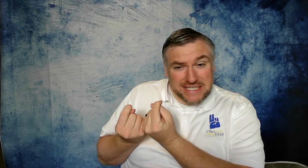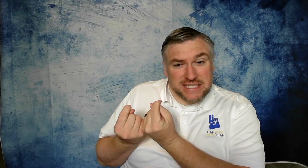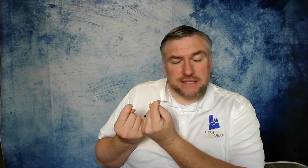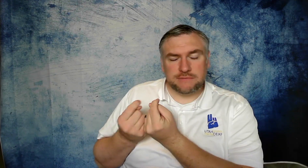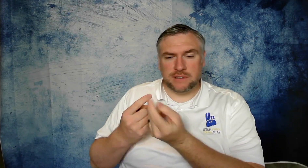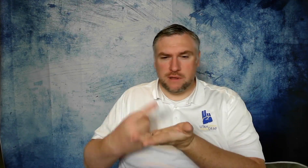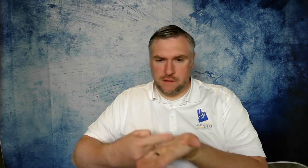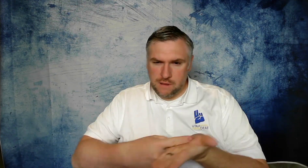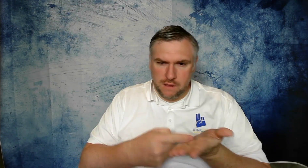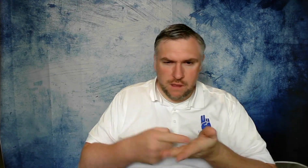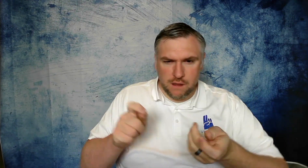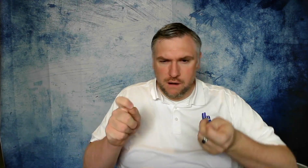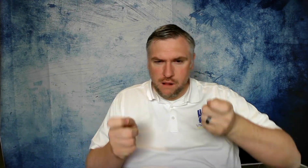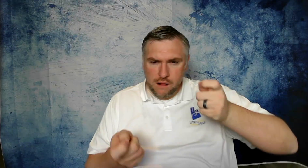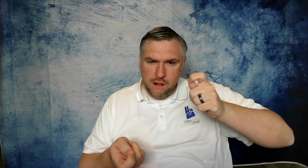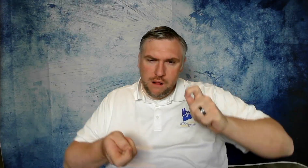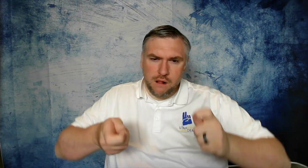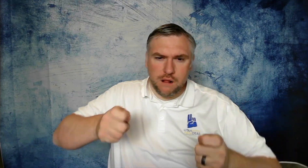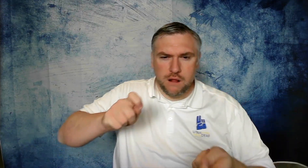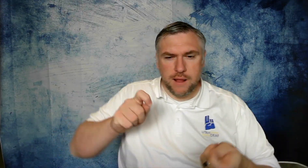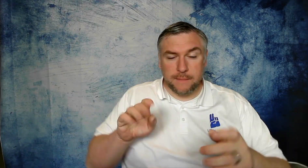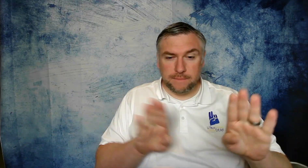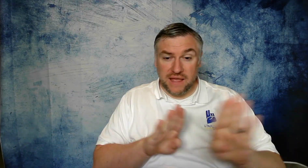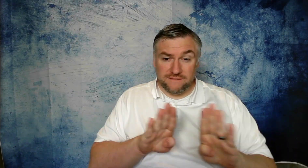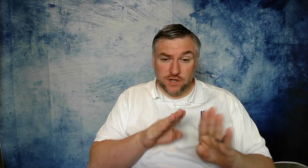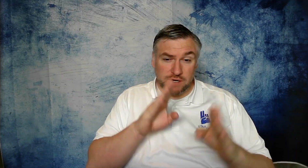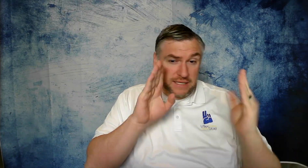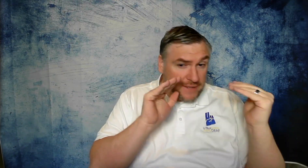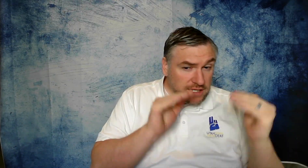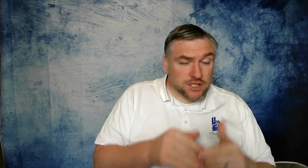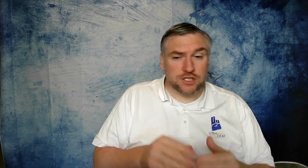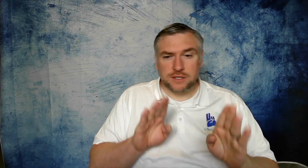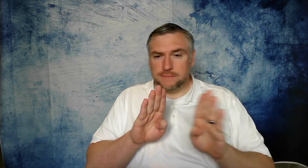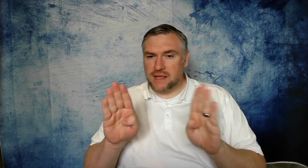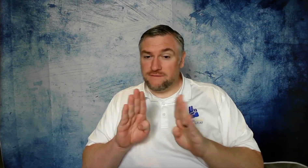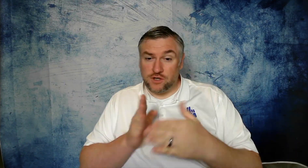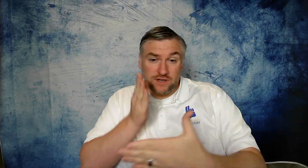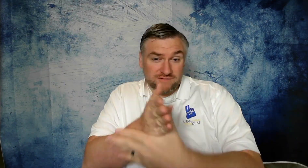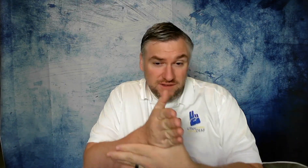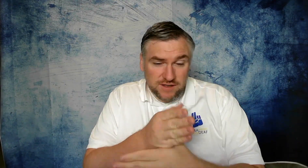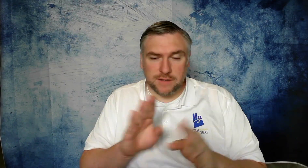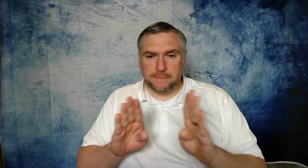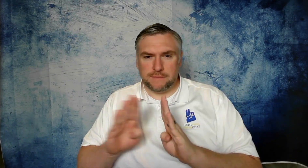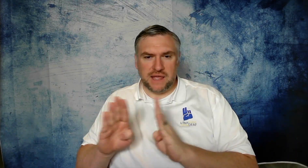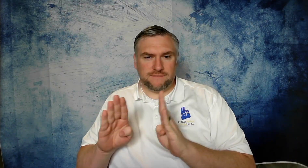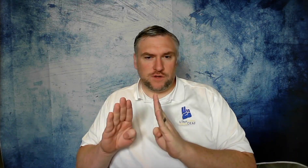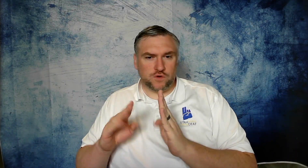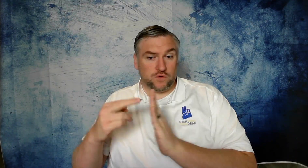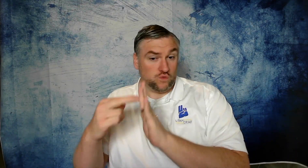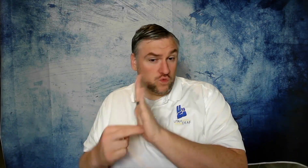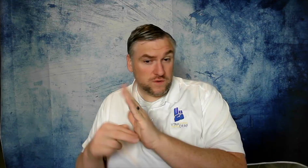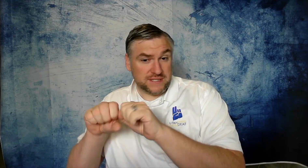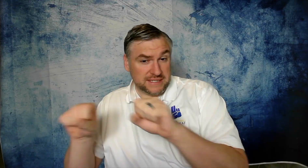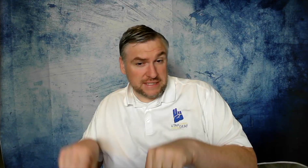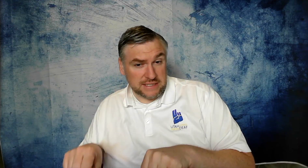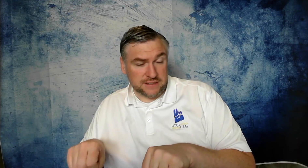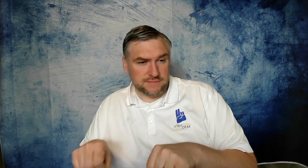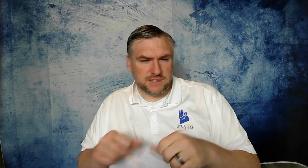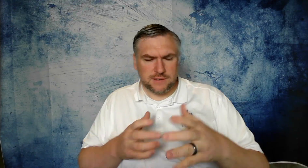use a team to talk about and make adaptations over time, a functional analysis of behavior, and